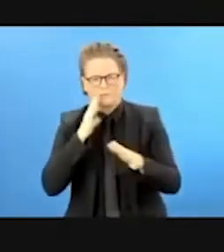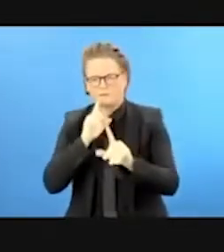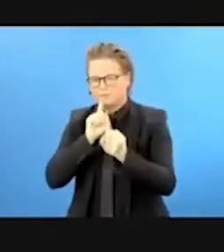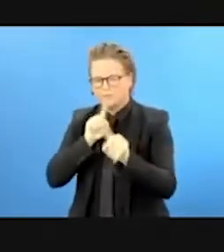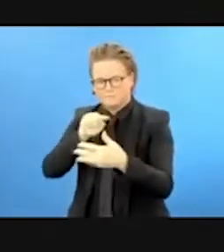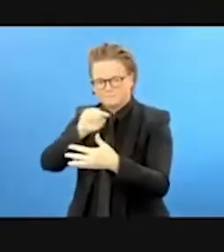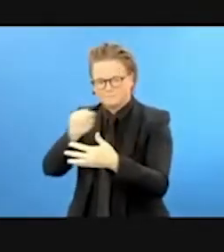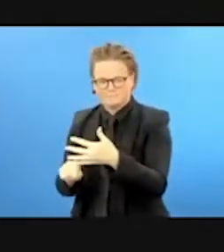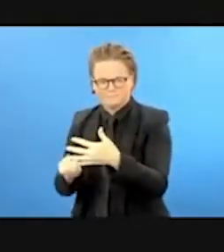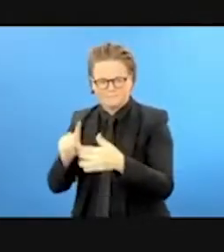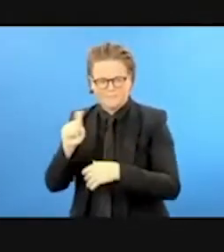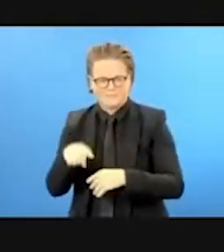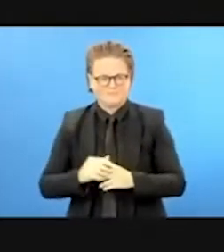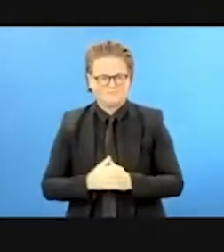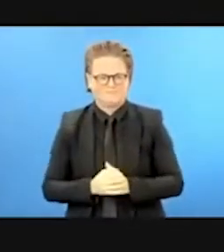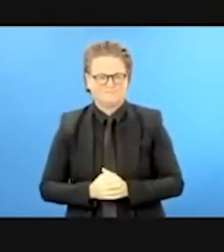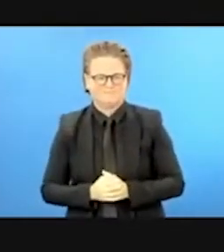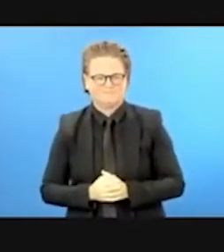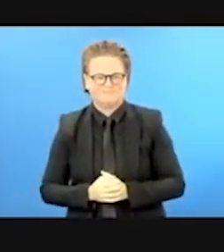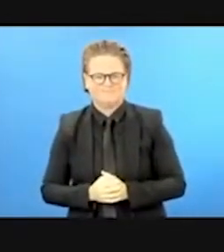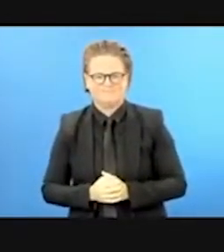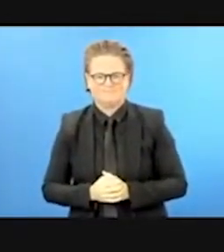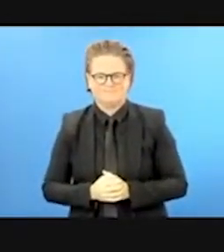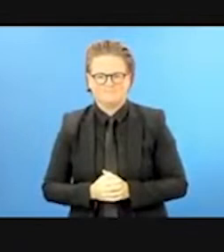question, please contact